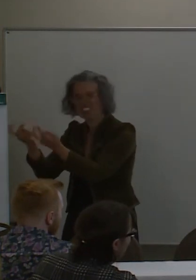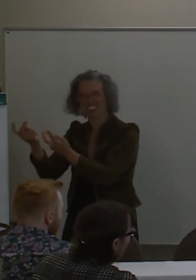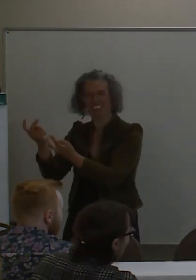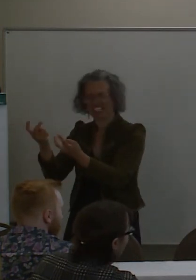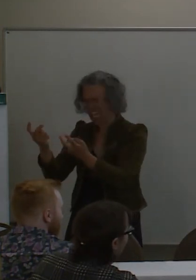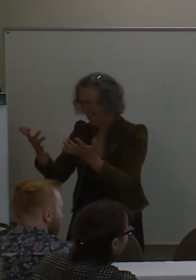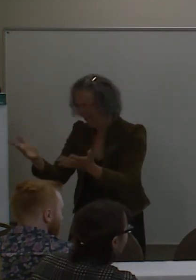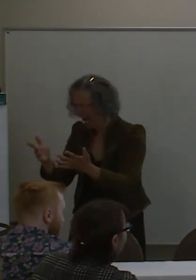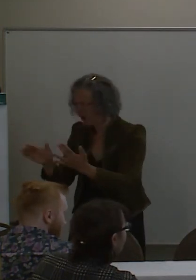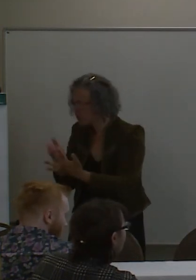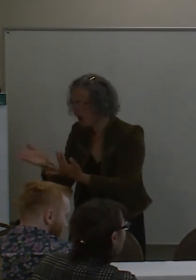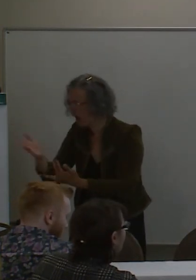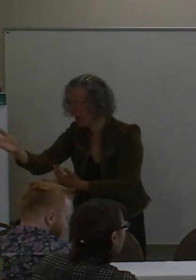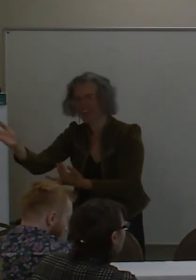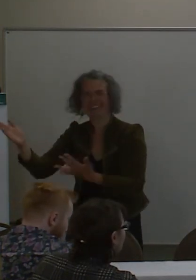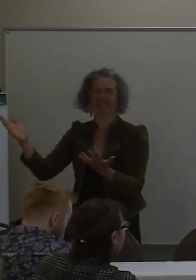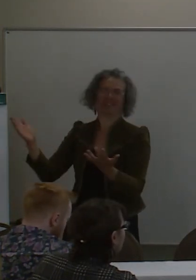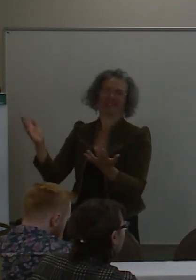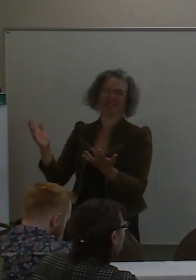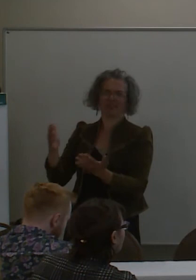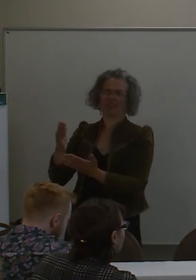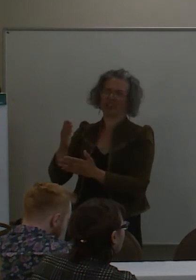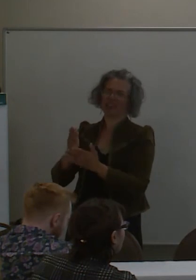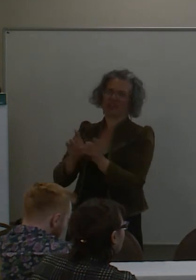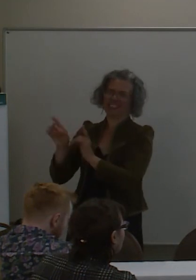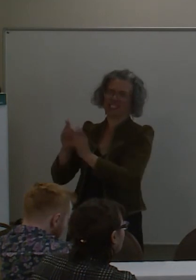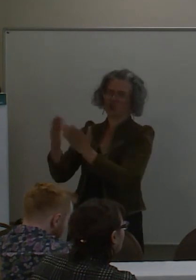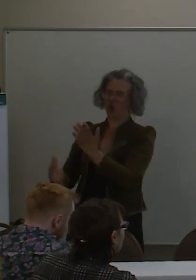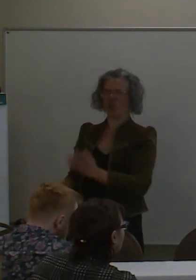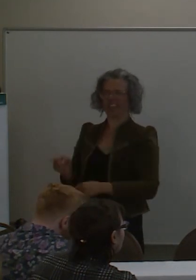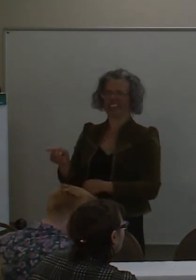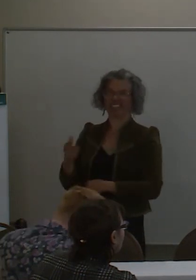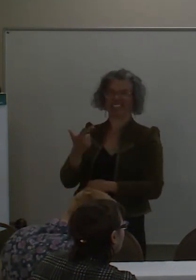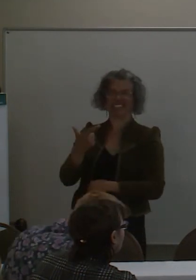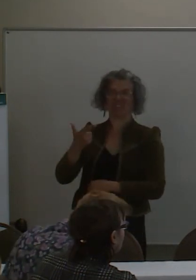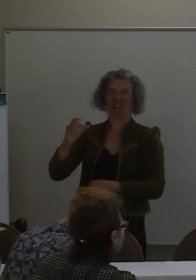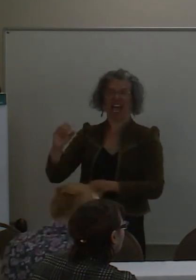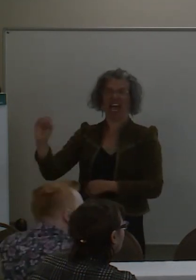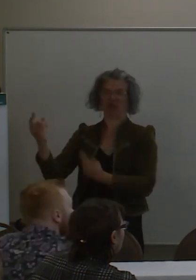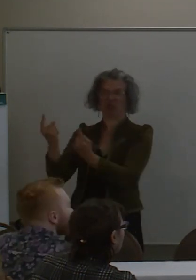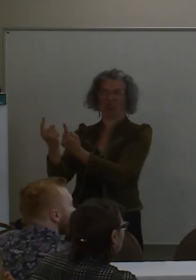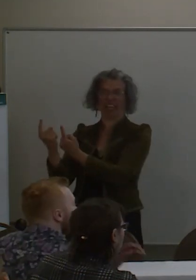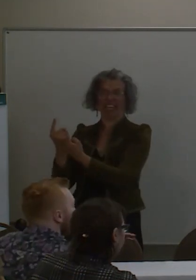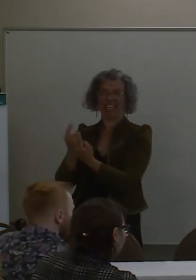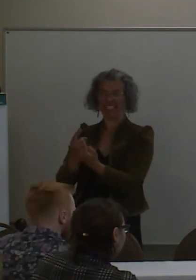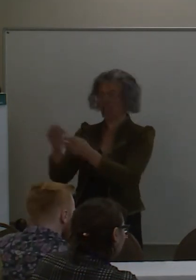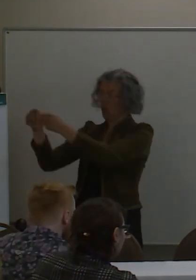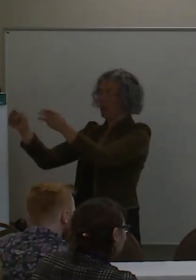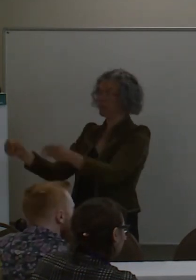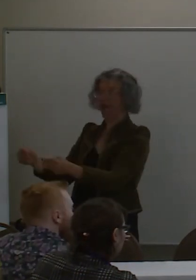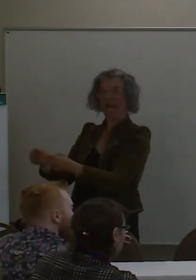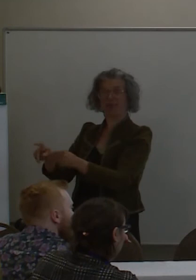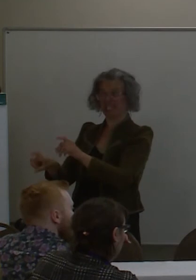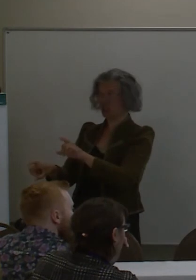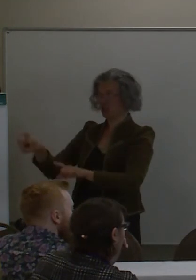page. With Story City for sure. So 700 things, even though the map scrolls really nicely, again, it's